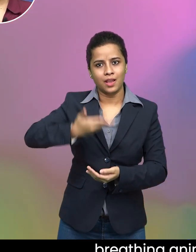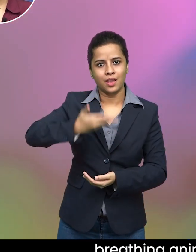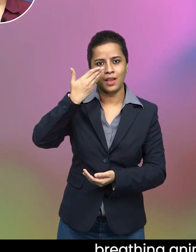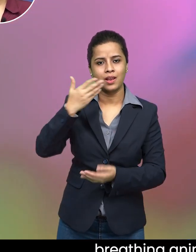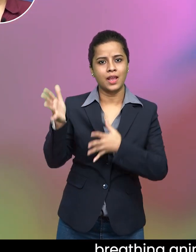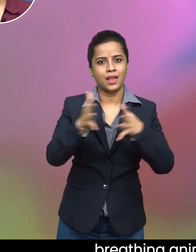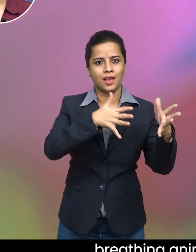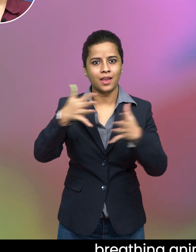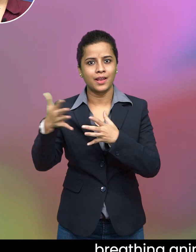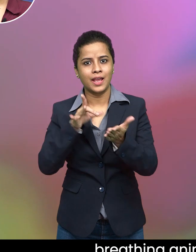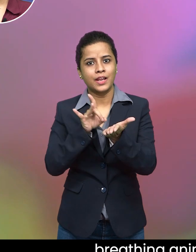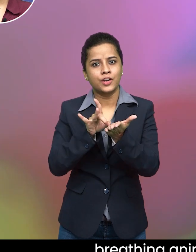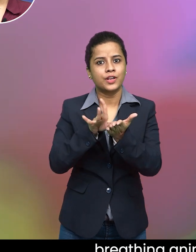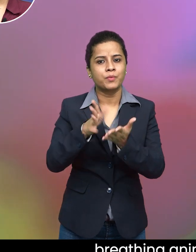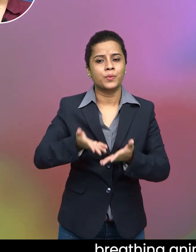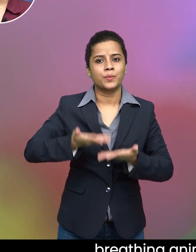burning candles.